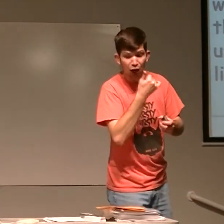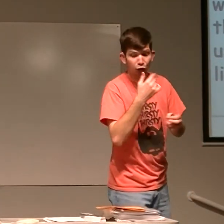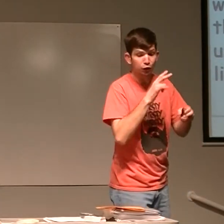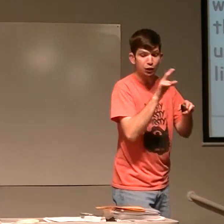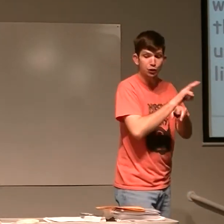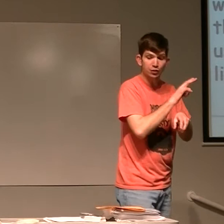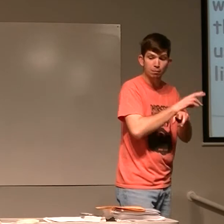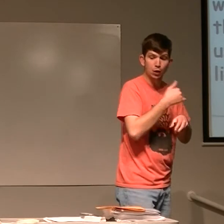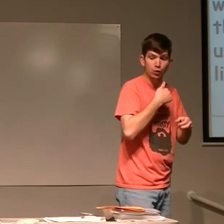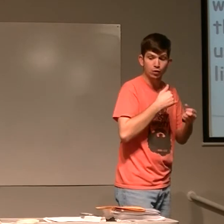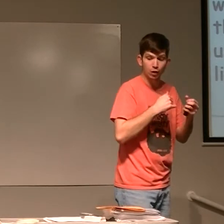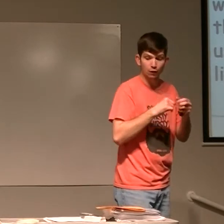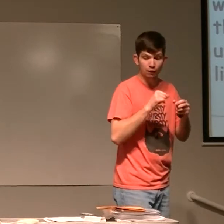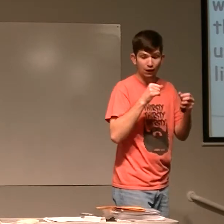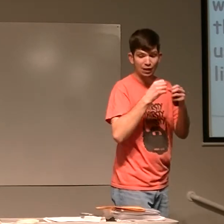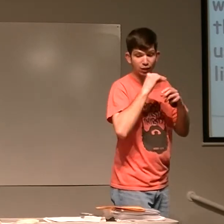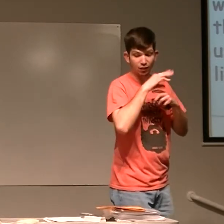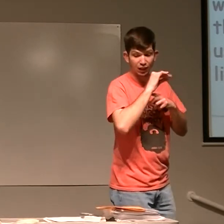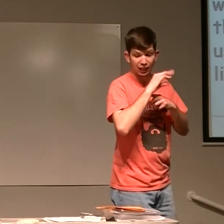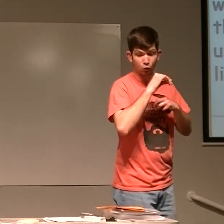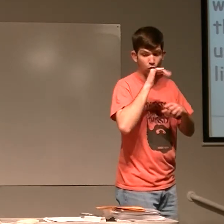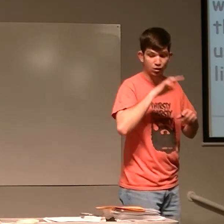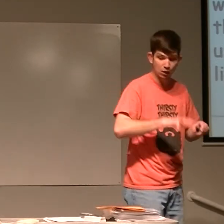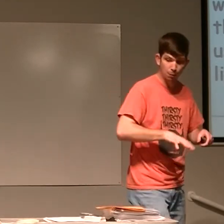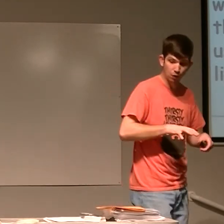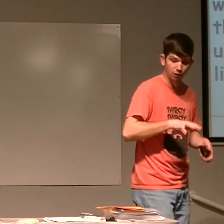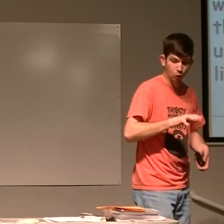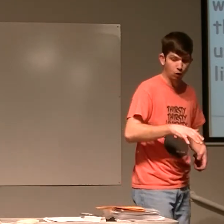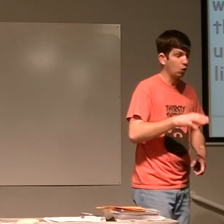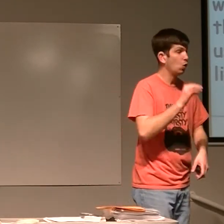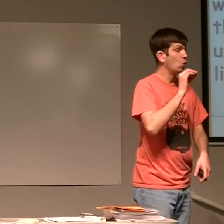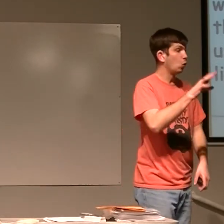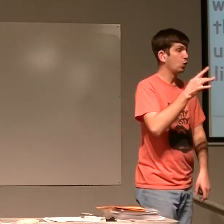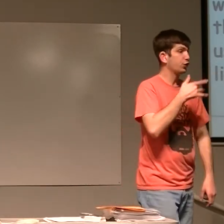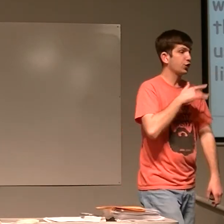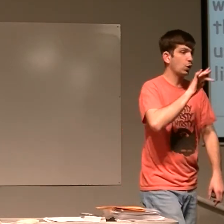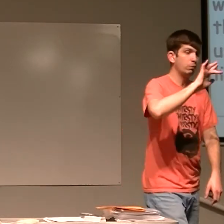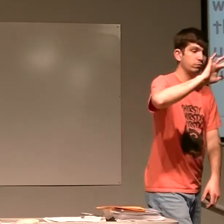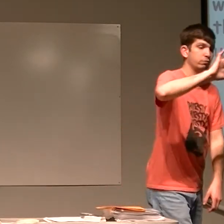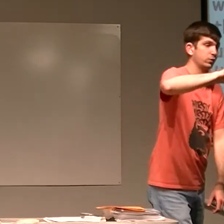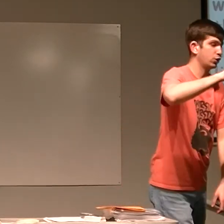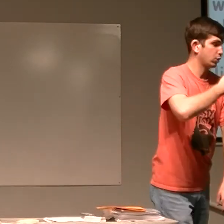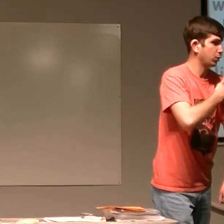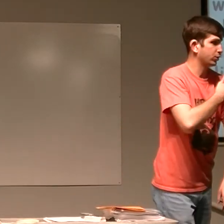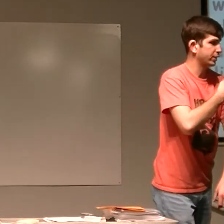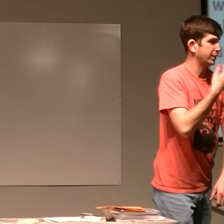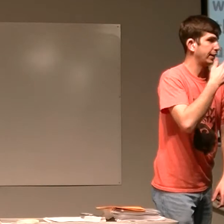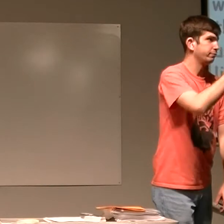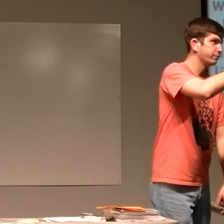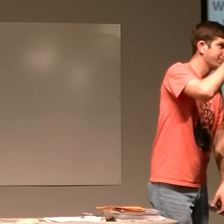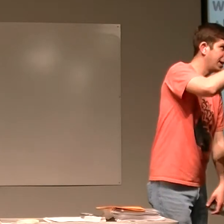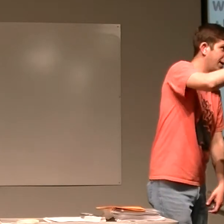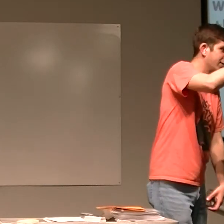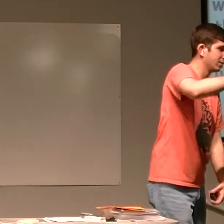others like use the most of the flashing of light or stomp on the floor. Or to go out, touch the person and say, hi.